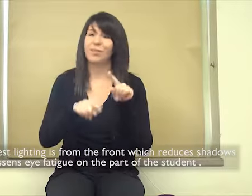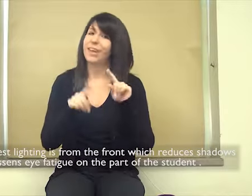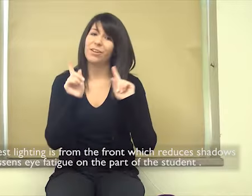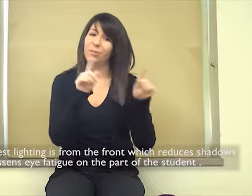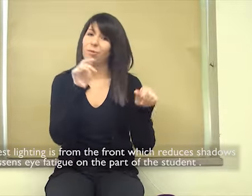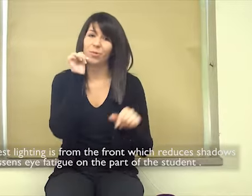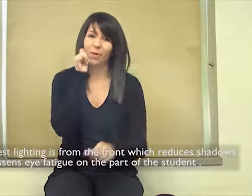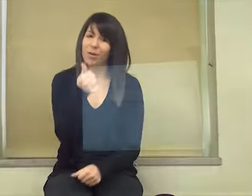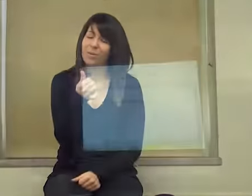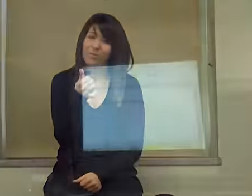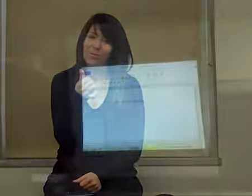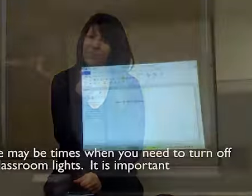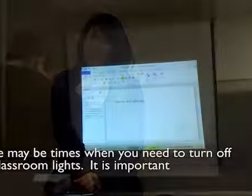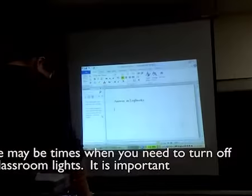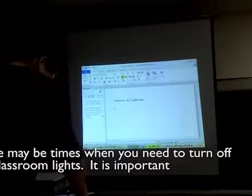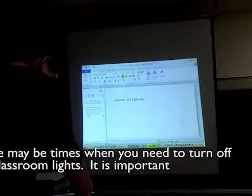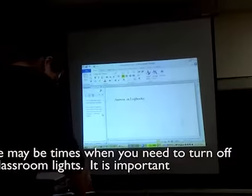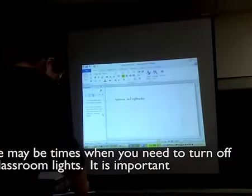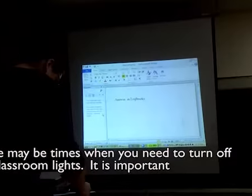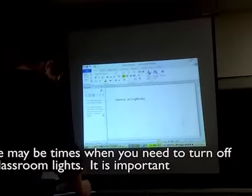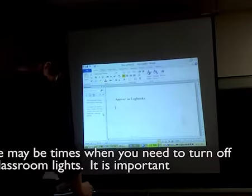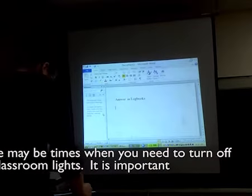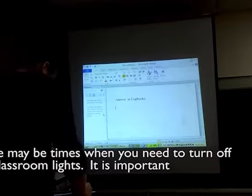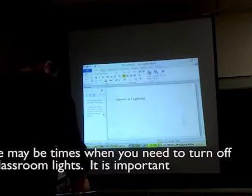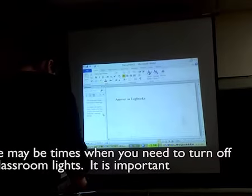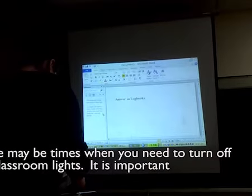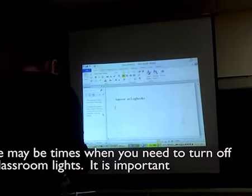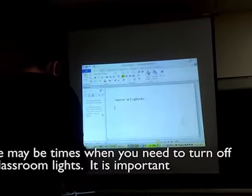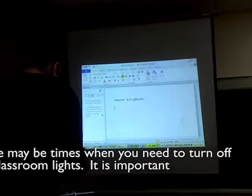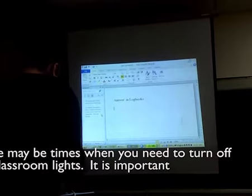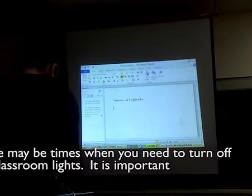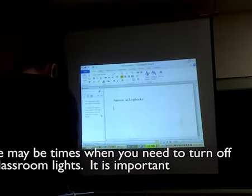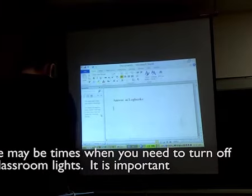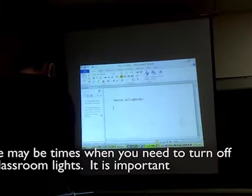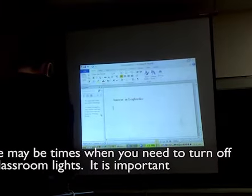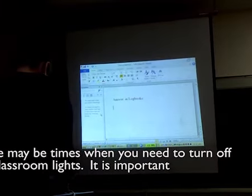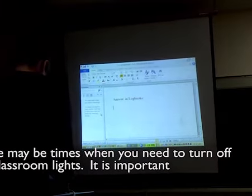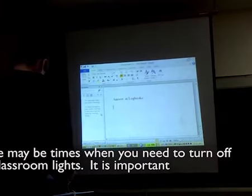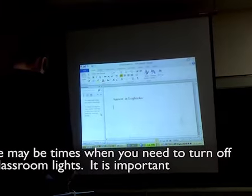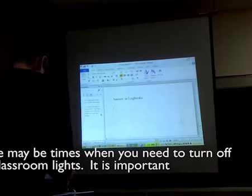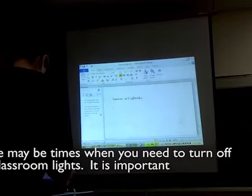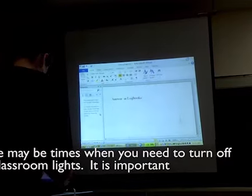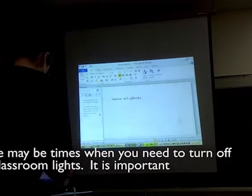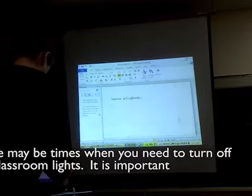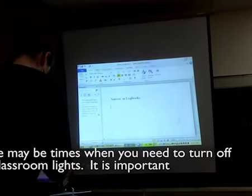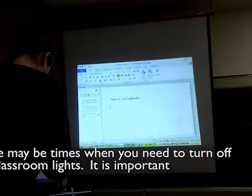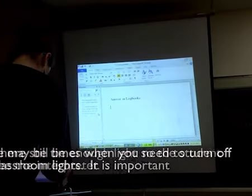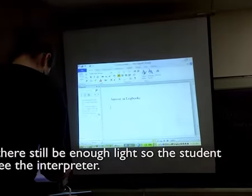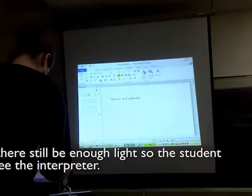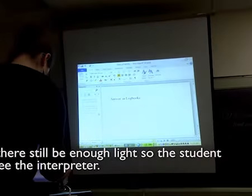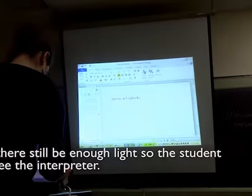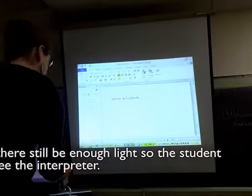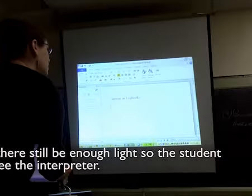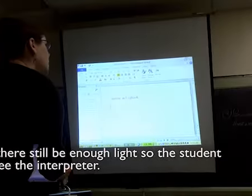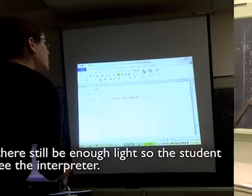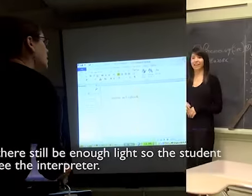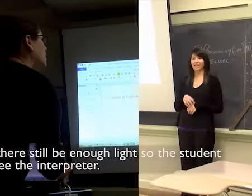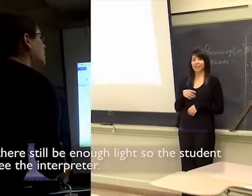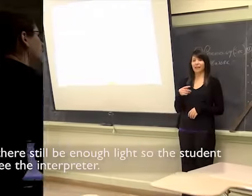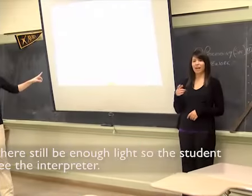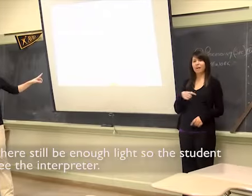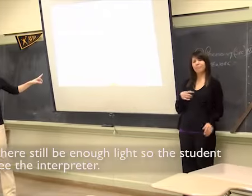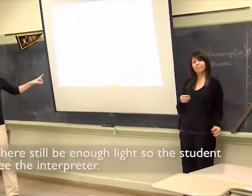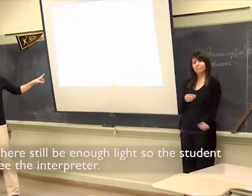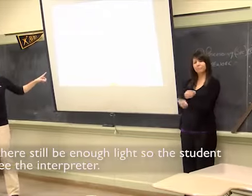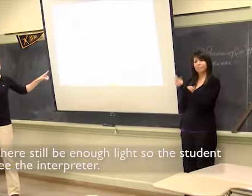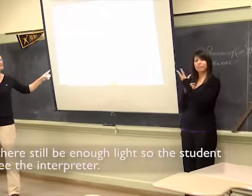student. There may be times when you need to turn off the classroom lights. It is important that there is still enough light